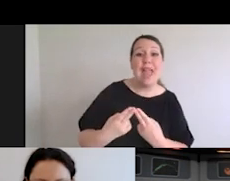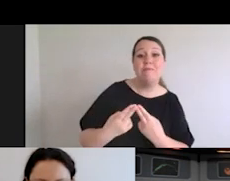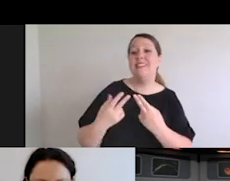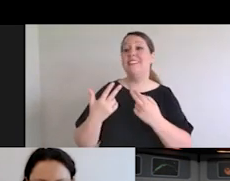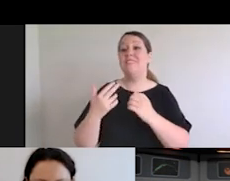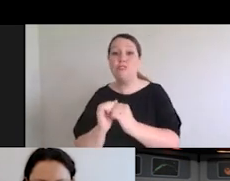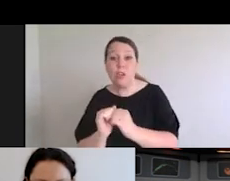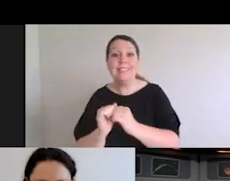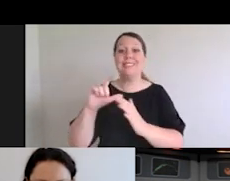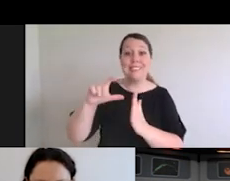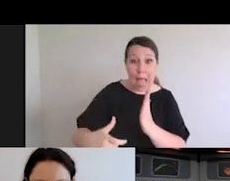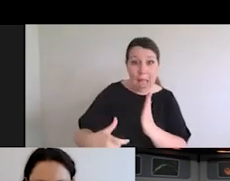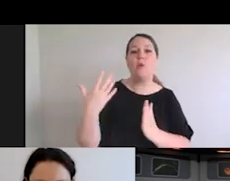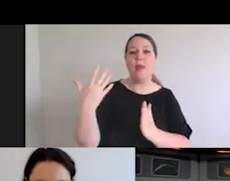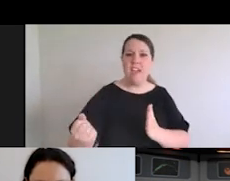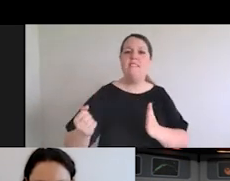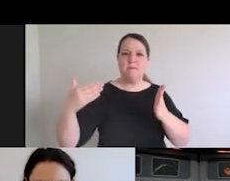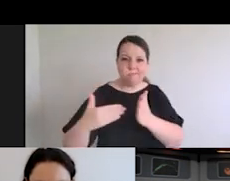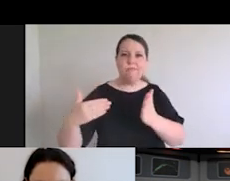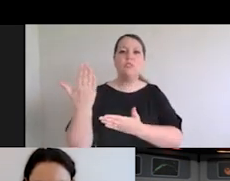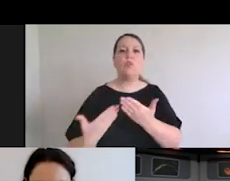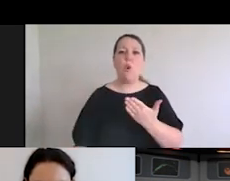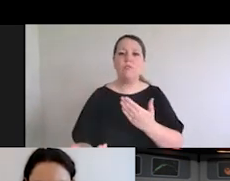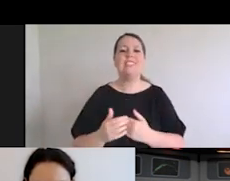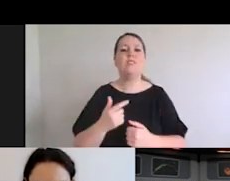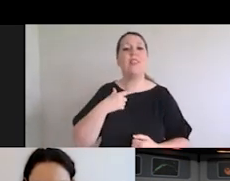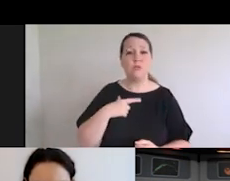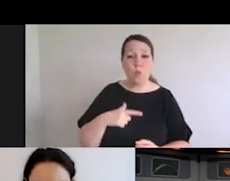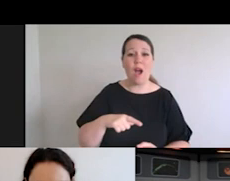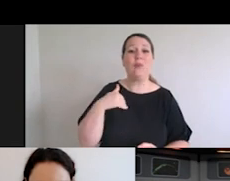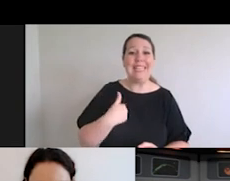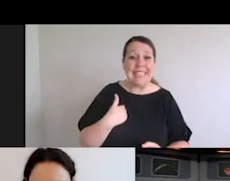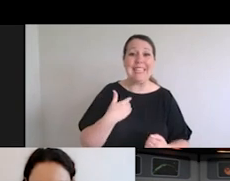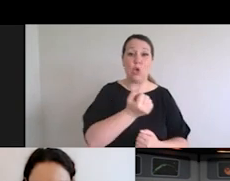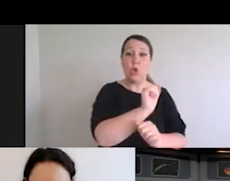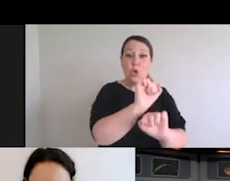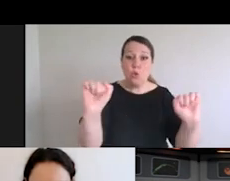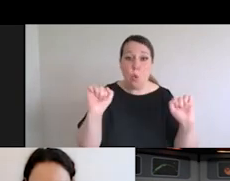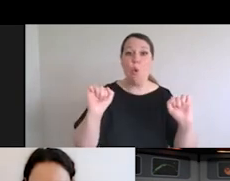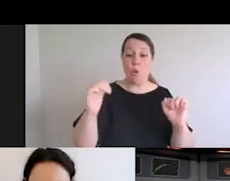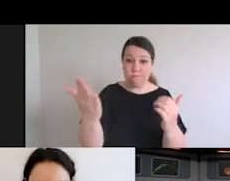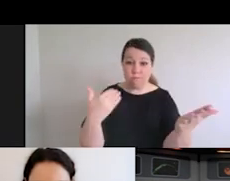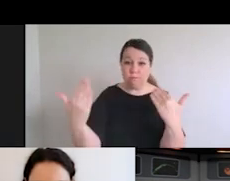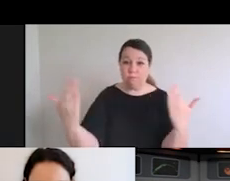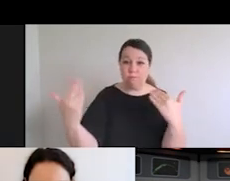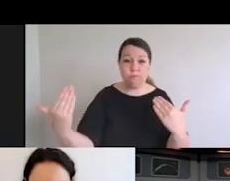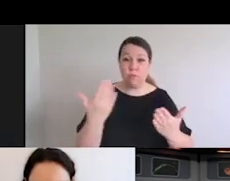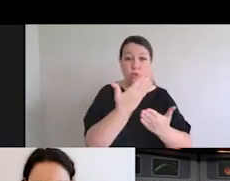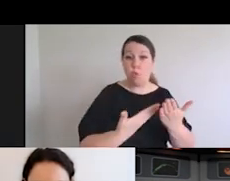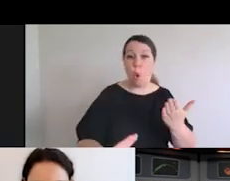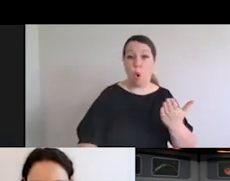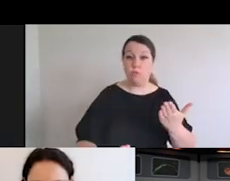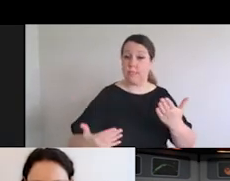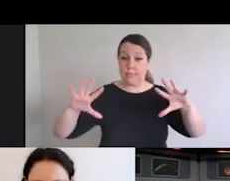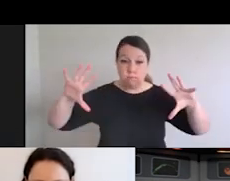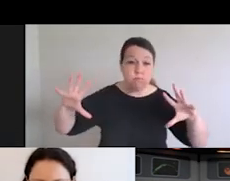And that is the proof why we need this legislation. And all you need to do is for every single